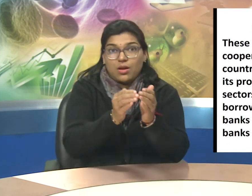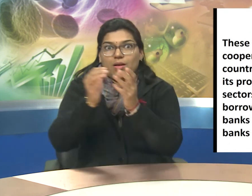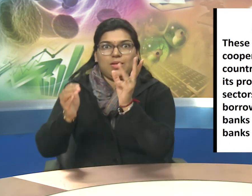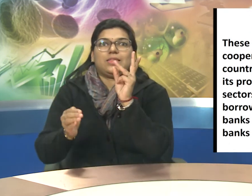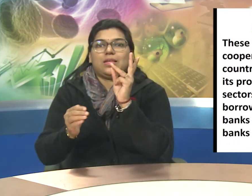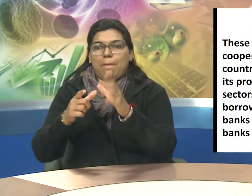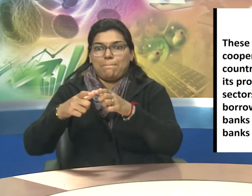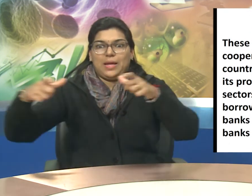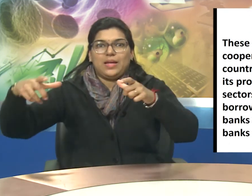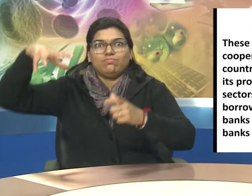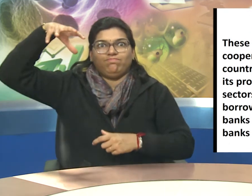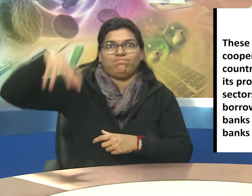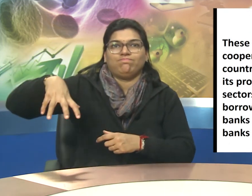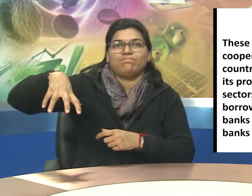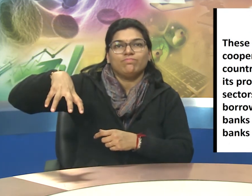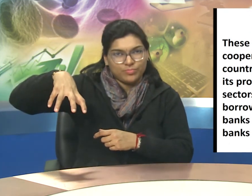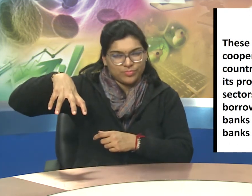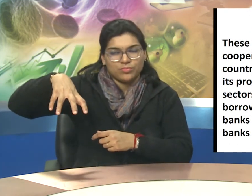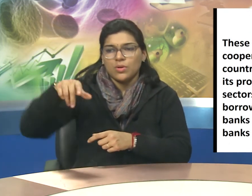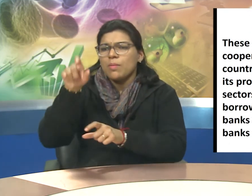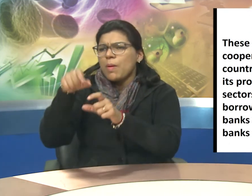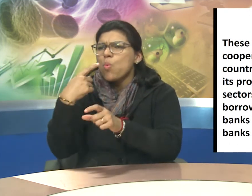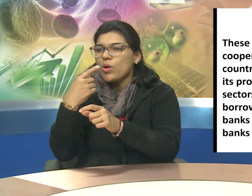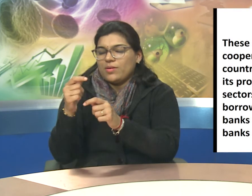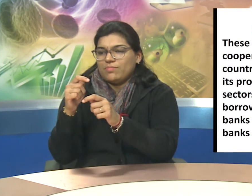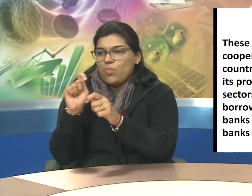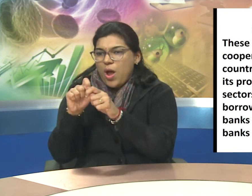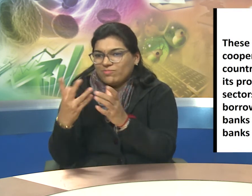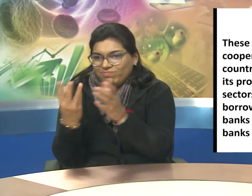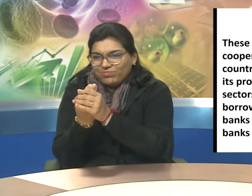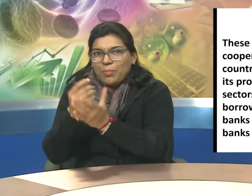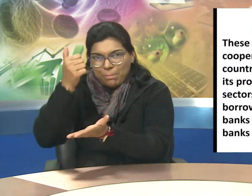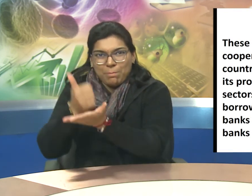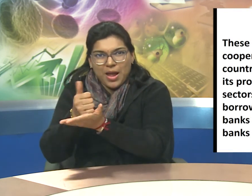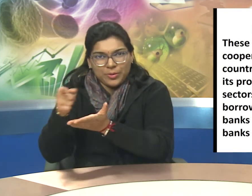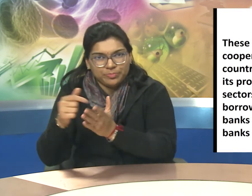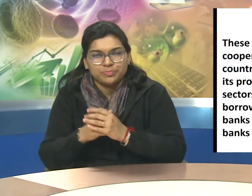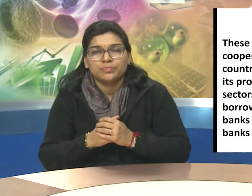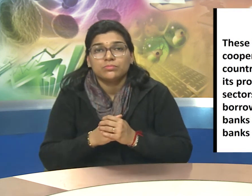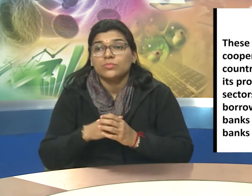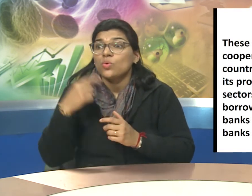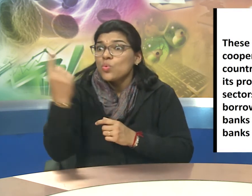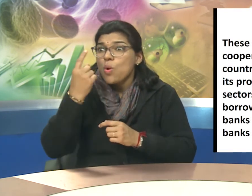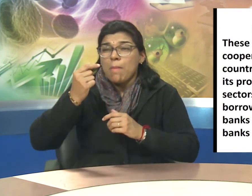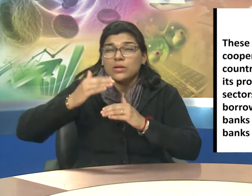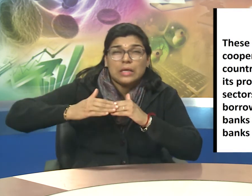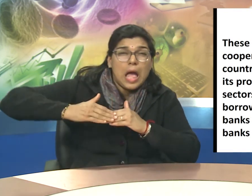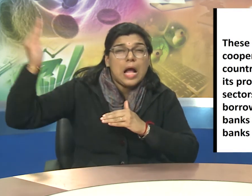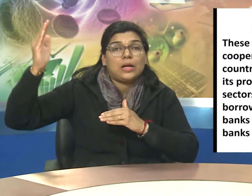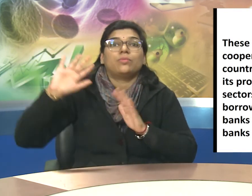As we have understood the two different types of banks, now this is the third, state cooperative banks. These